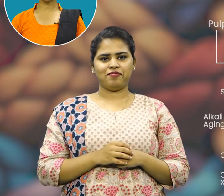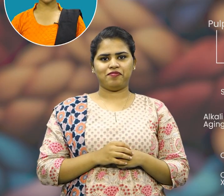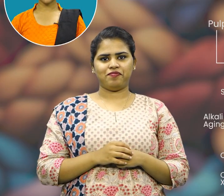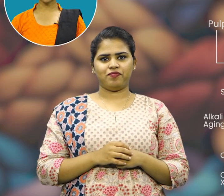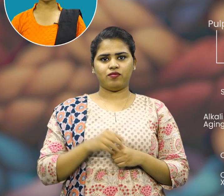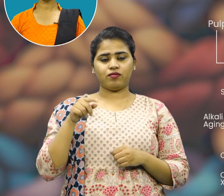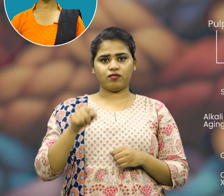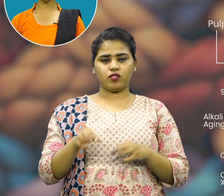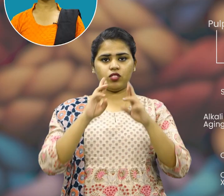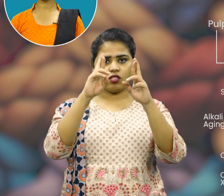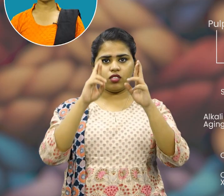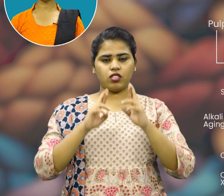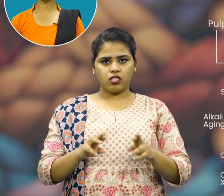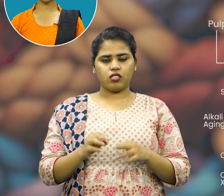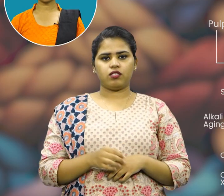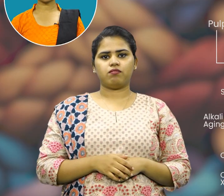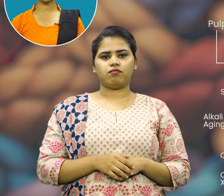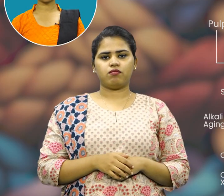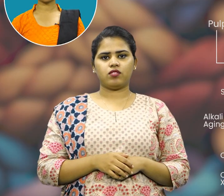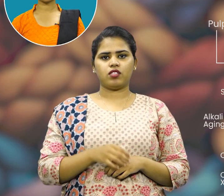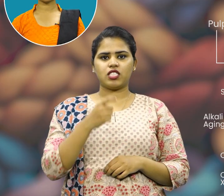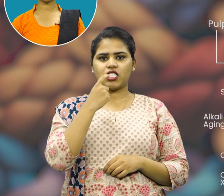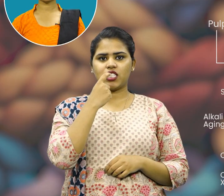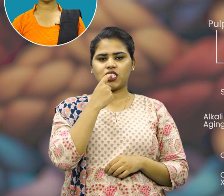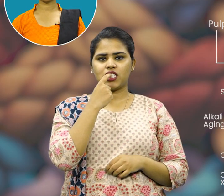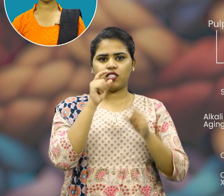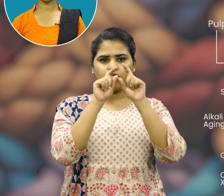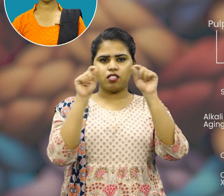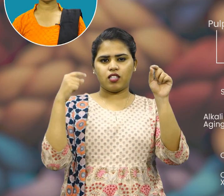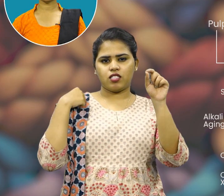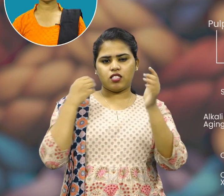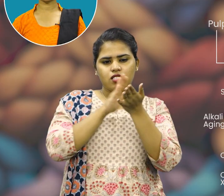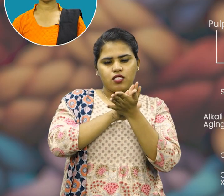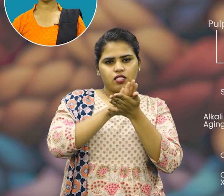This gives us silk-like threads.